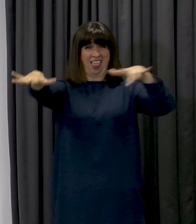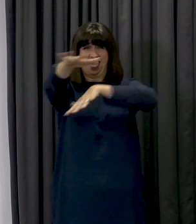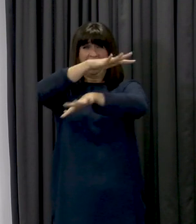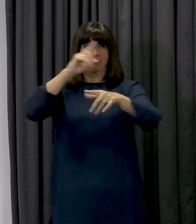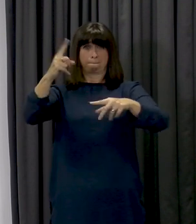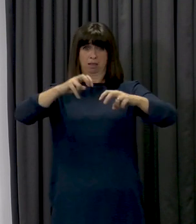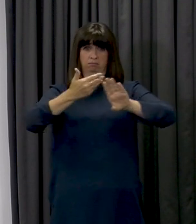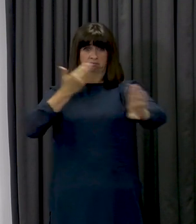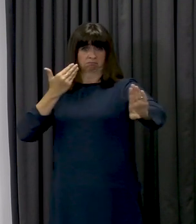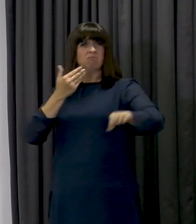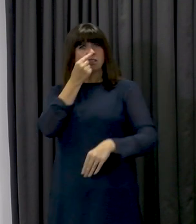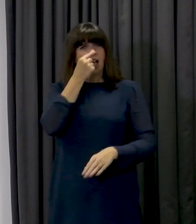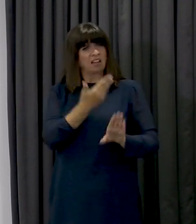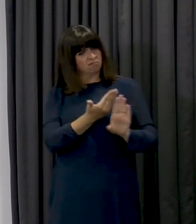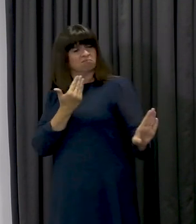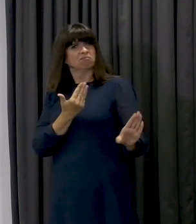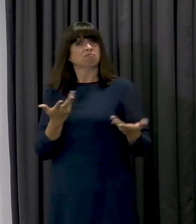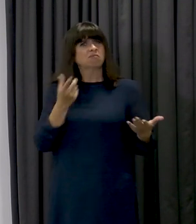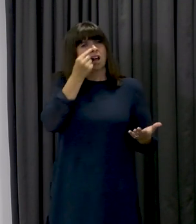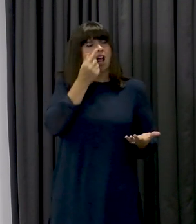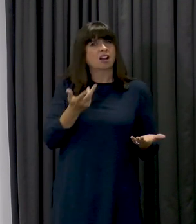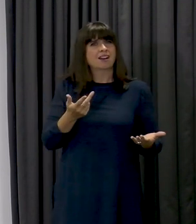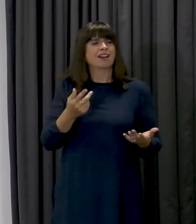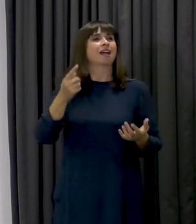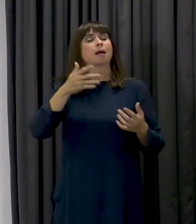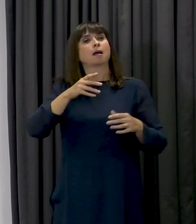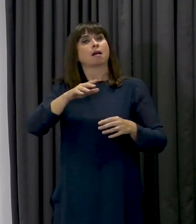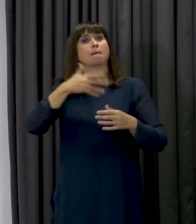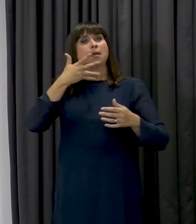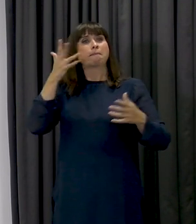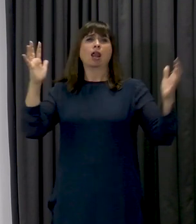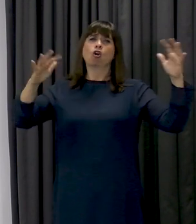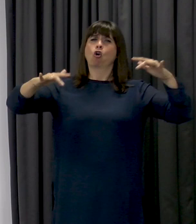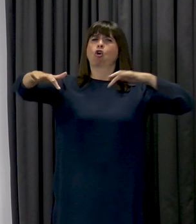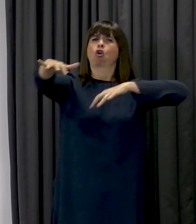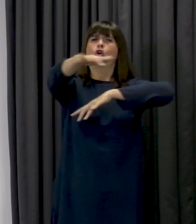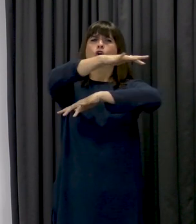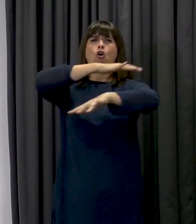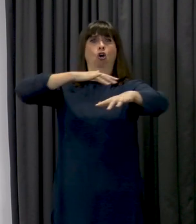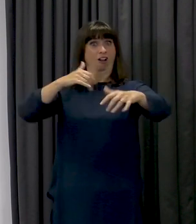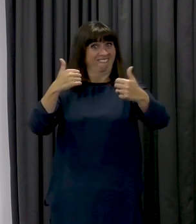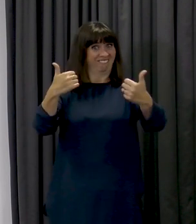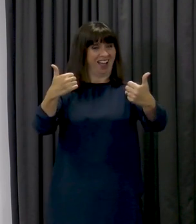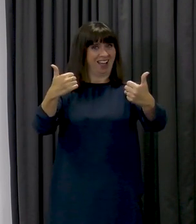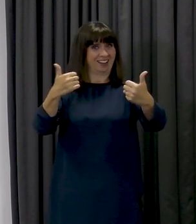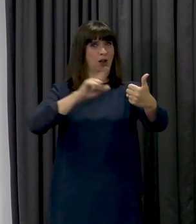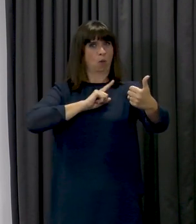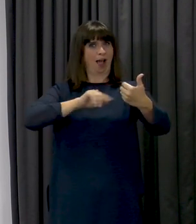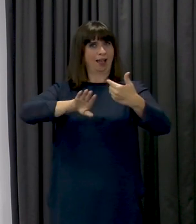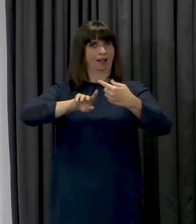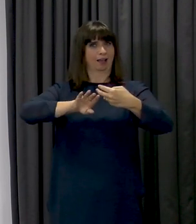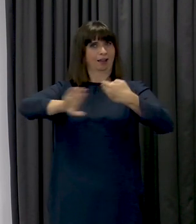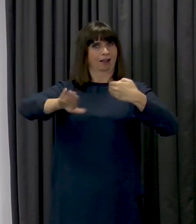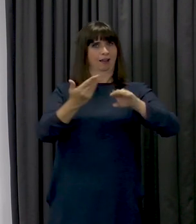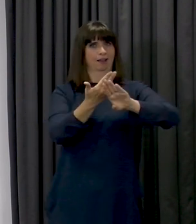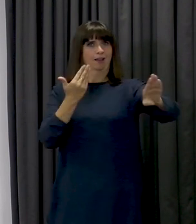distancing. So I don't think just the fact that there's a large number of people means that people are not behaving in the right way. But I'm very happy to repeat the message